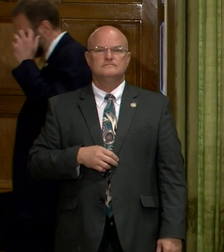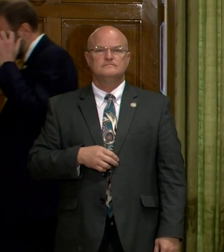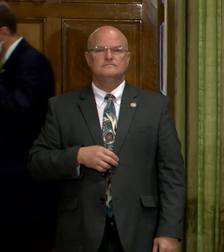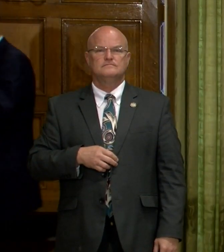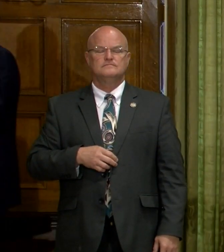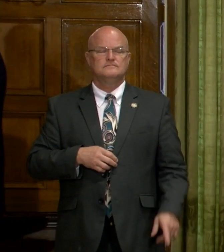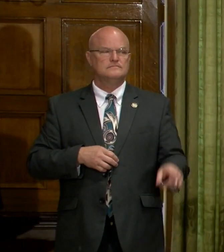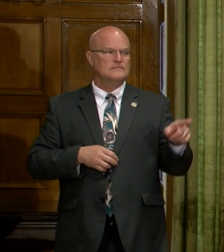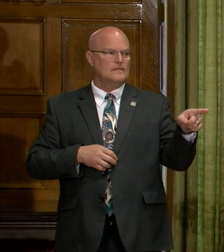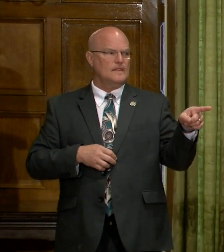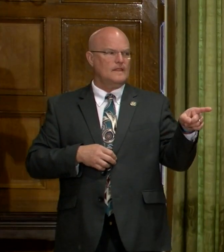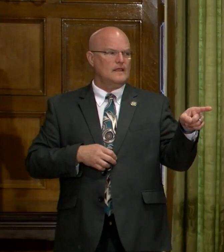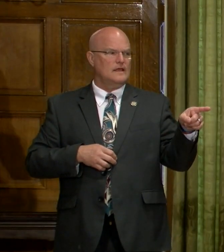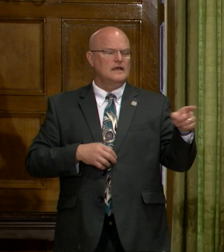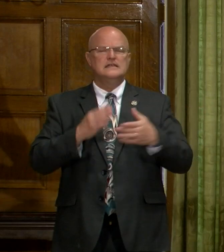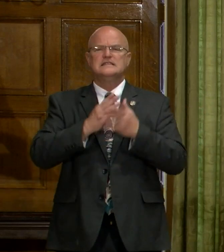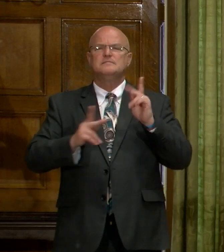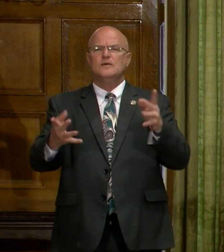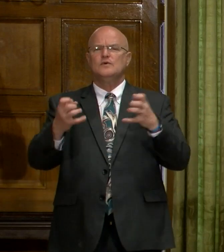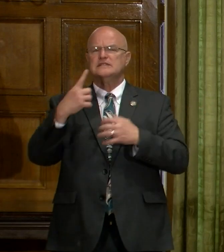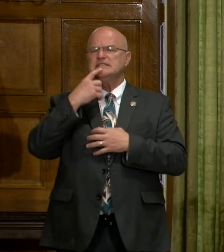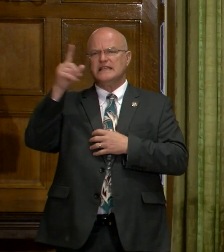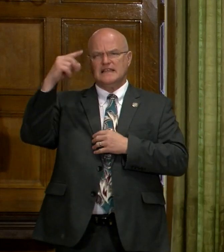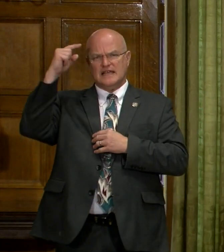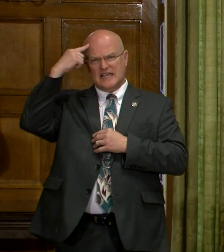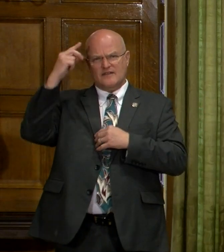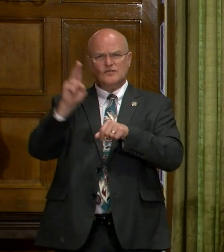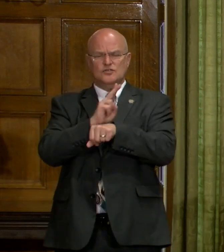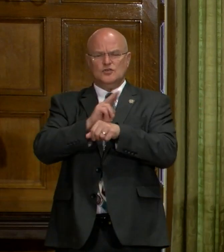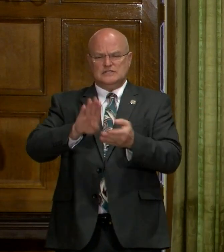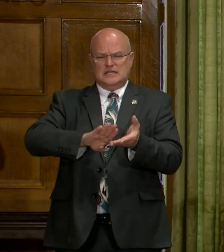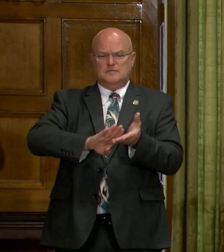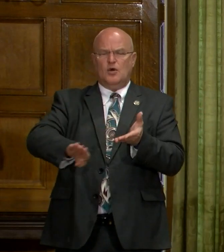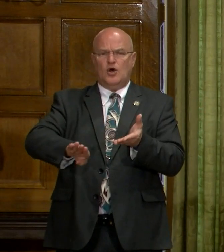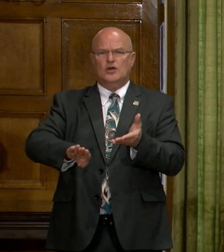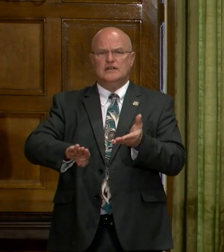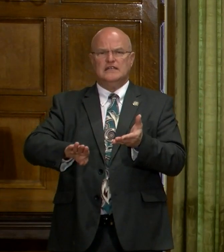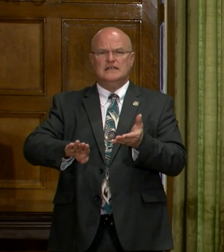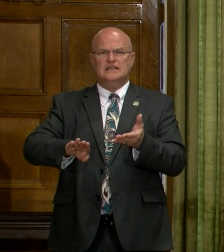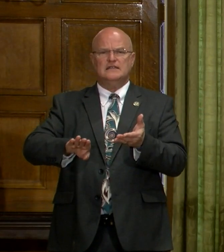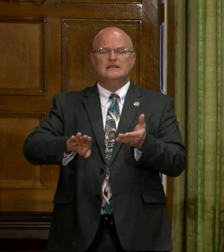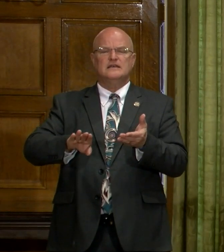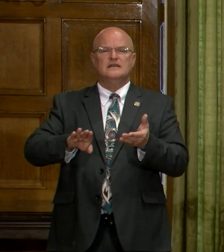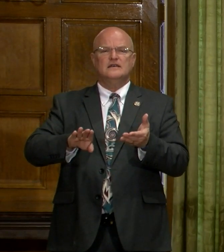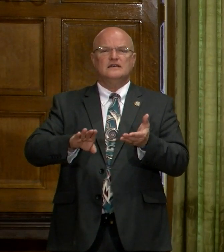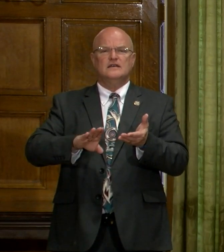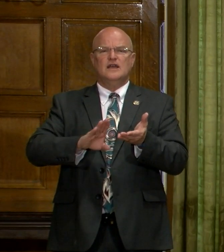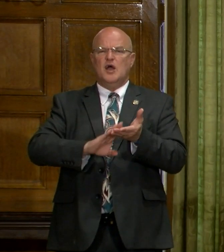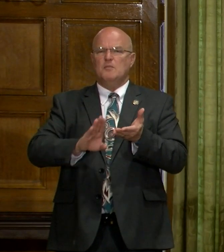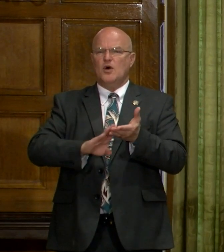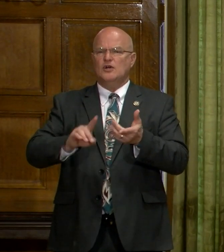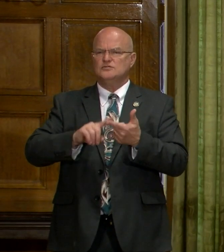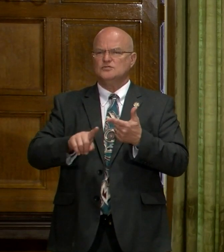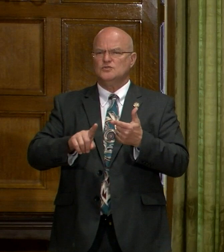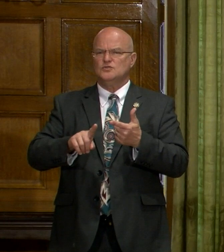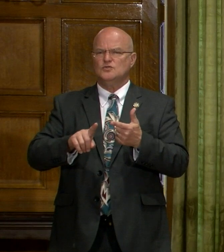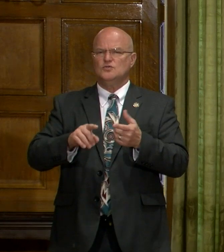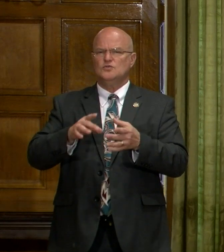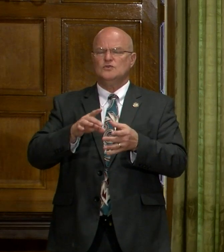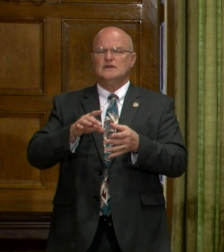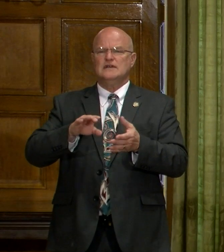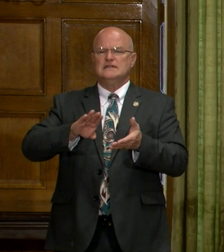There's some who would like to see the governor use his pardon and commutation powers to thin the